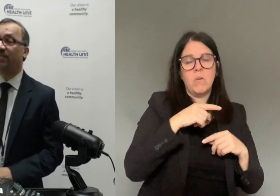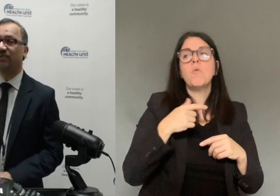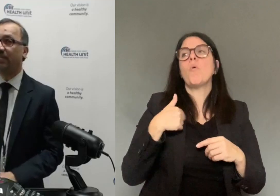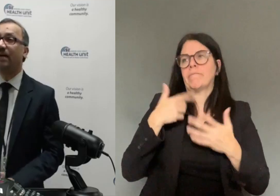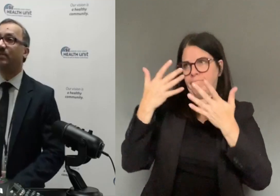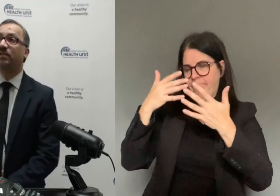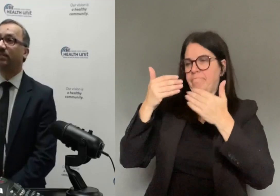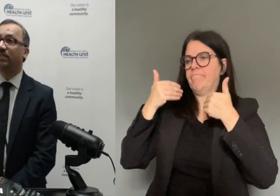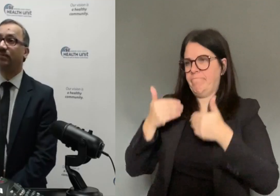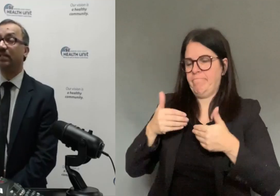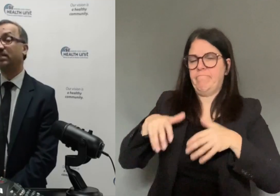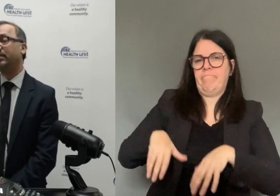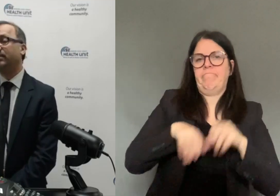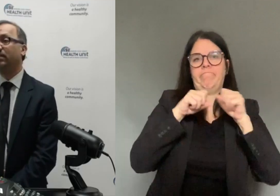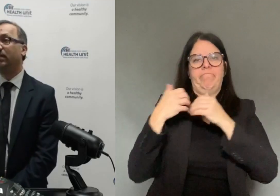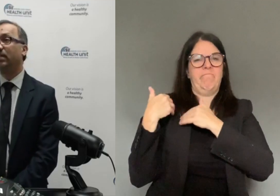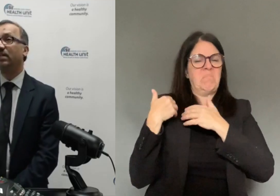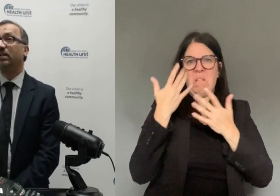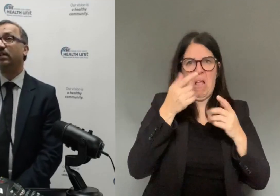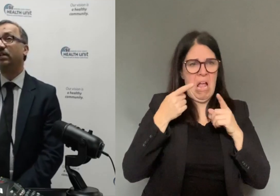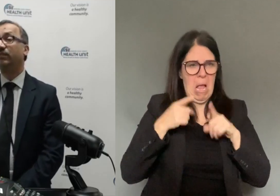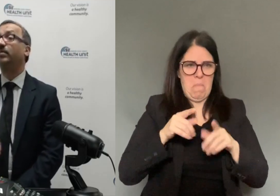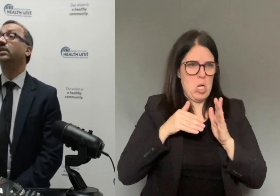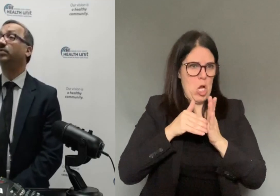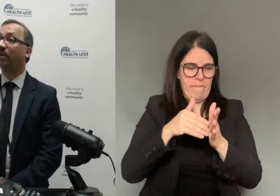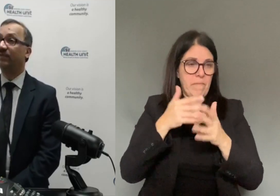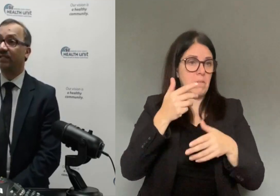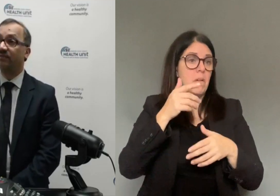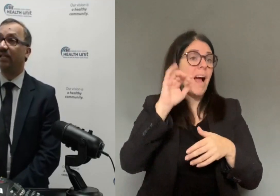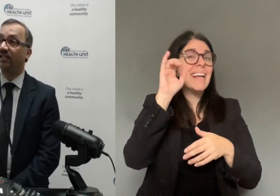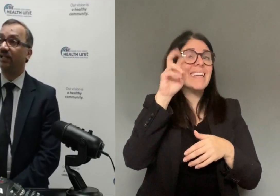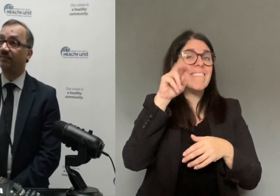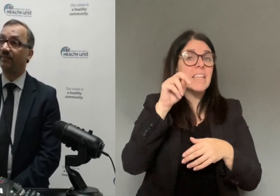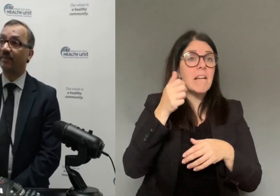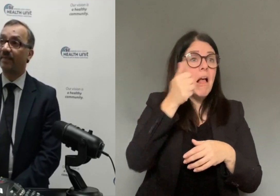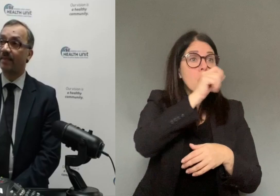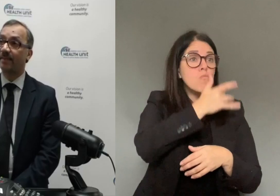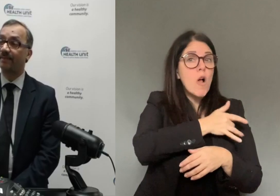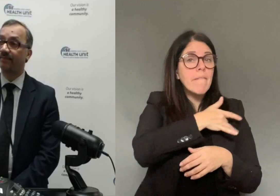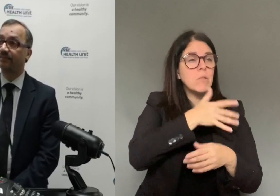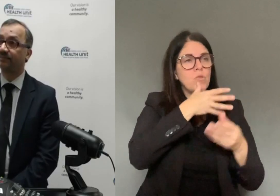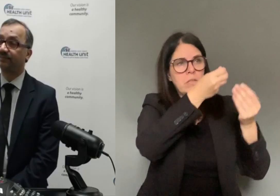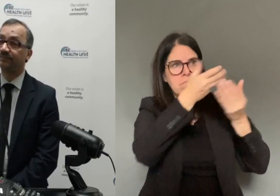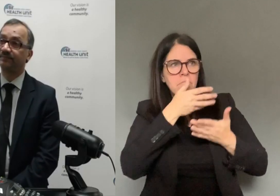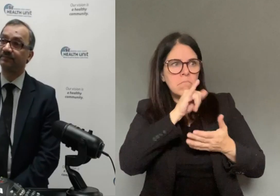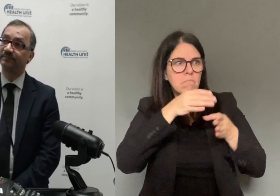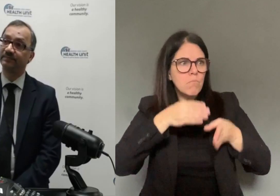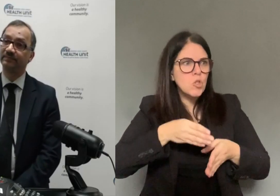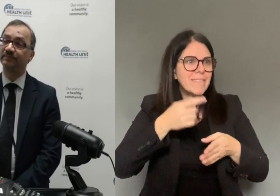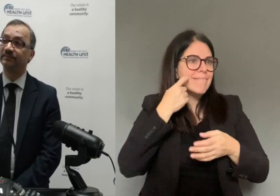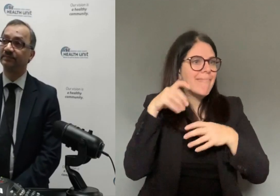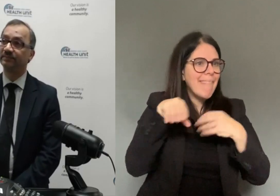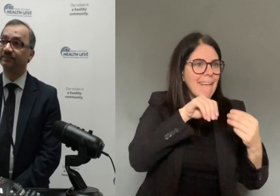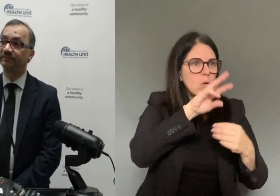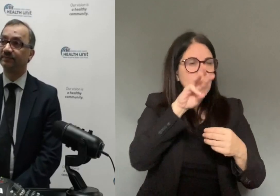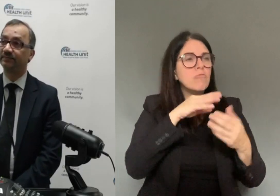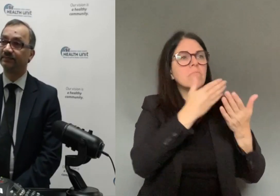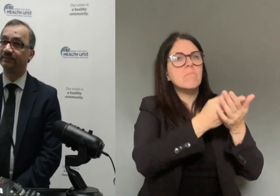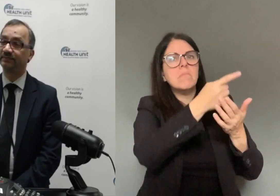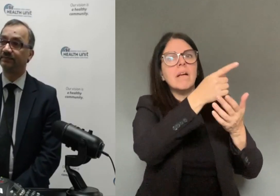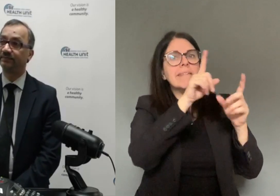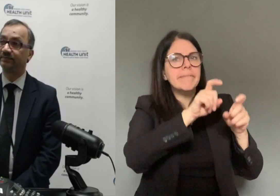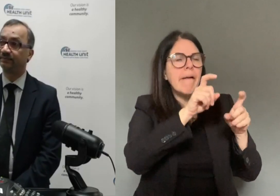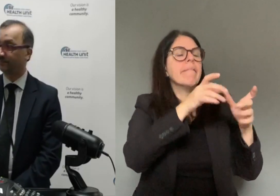do that. So it happens all the time. Sometimes even from other provinces we get that. I do have another question on a different topic,